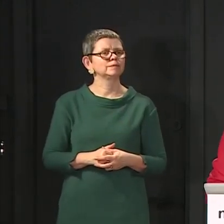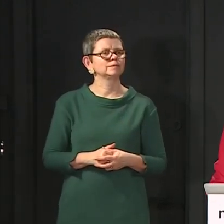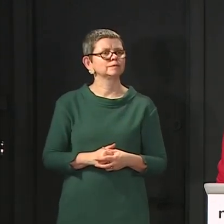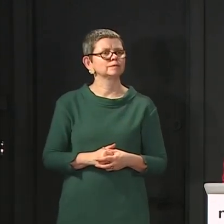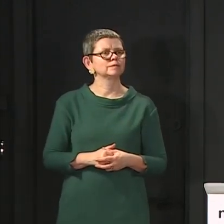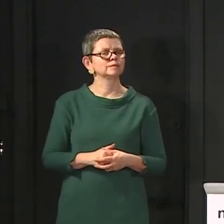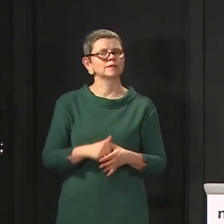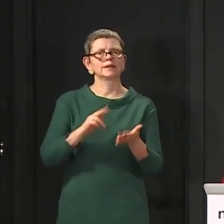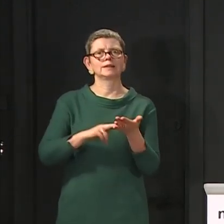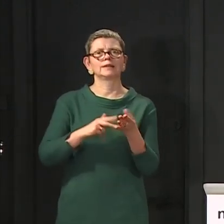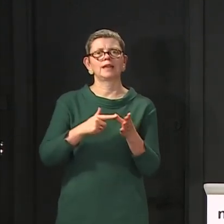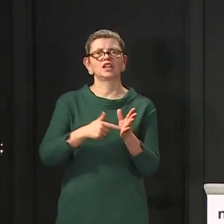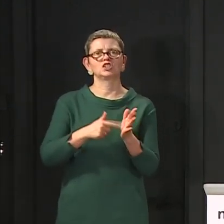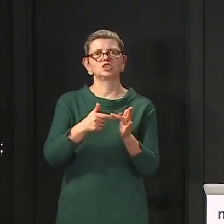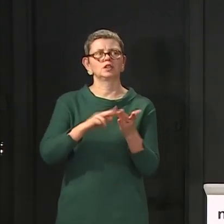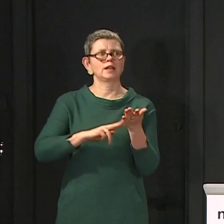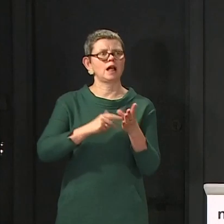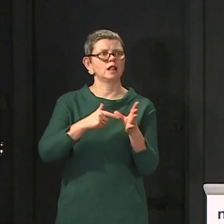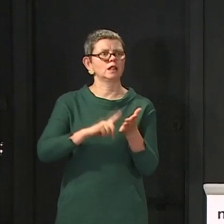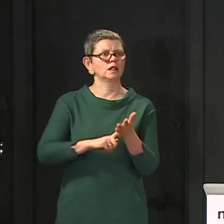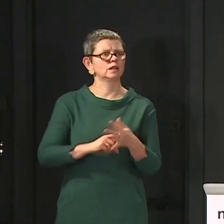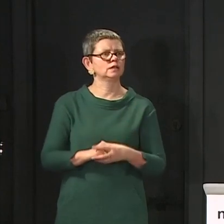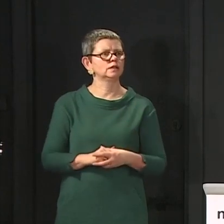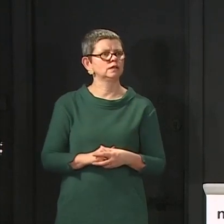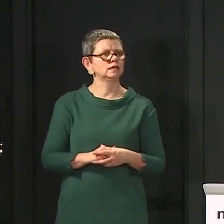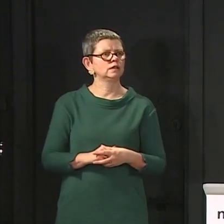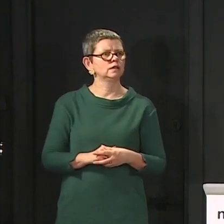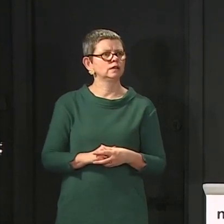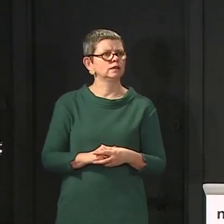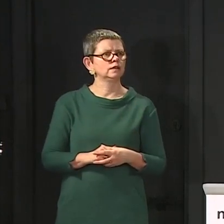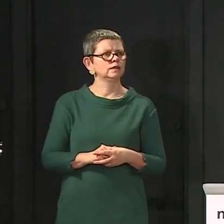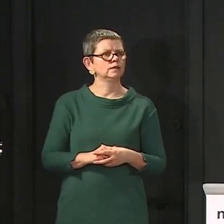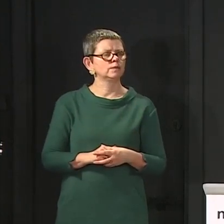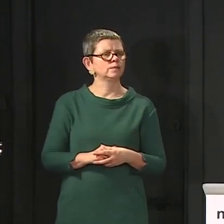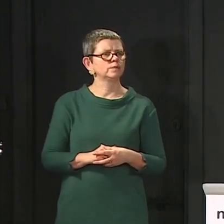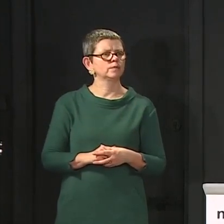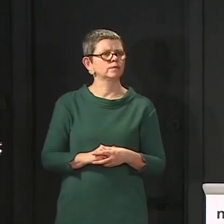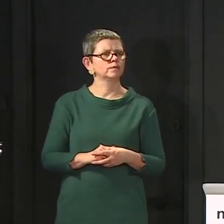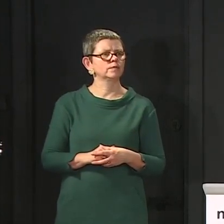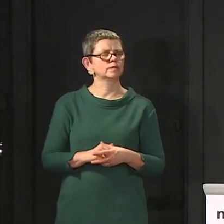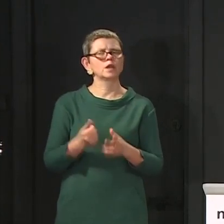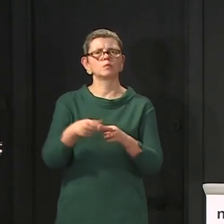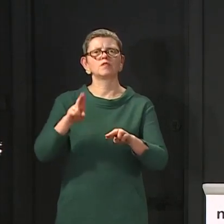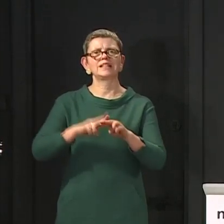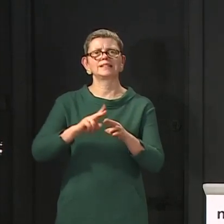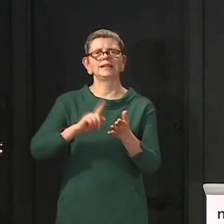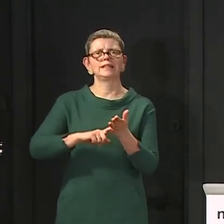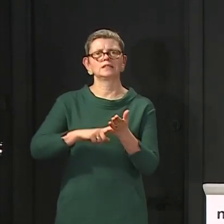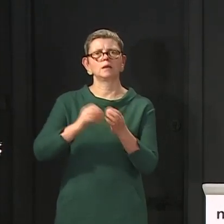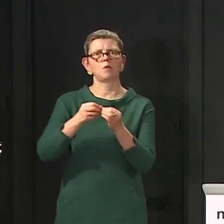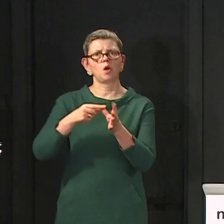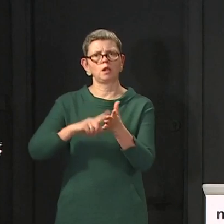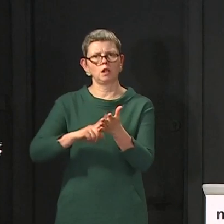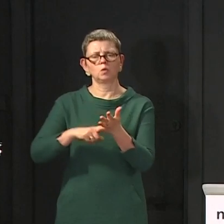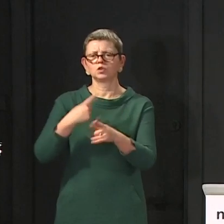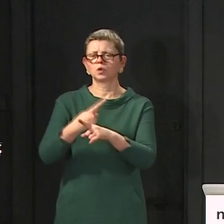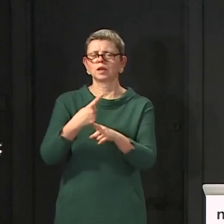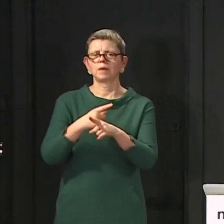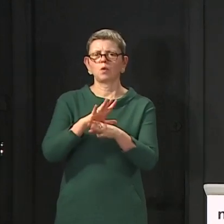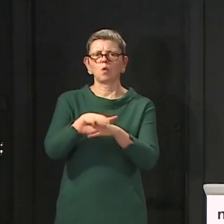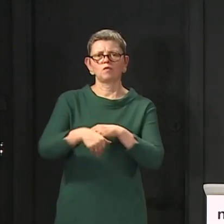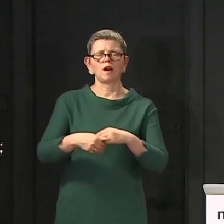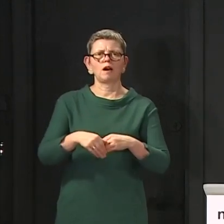National. Hello, Thank you, Minister. Professor Linda Bold was talking about the pausing of the cancer screening programme